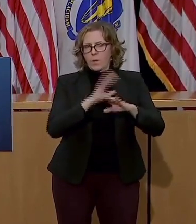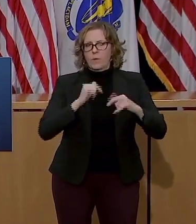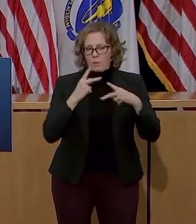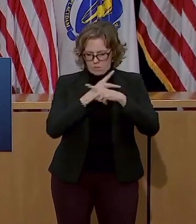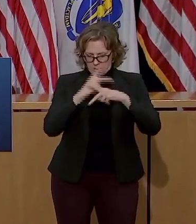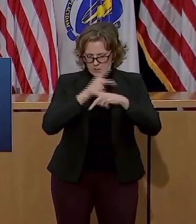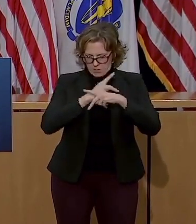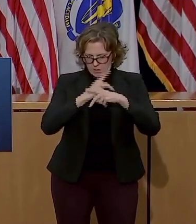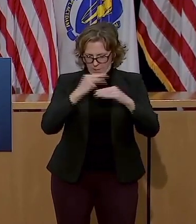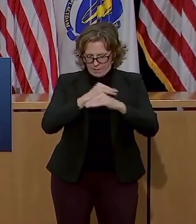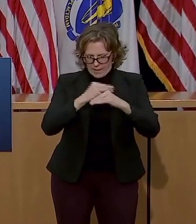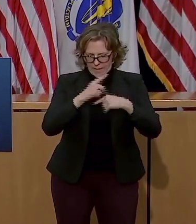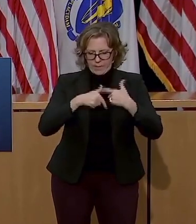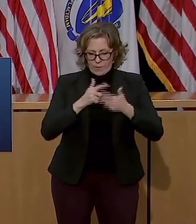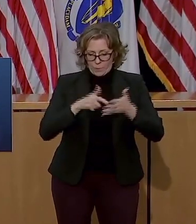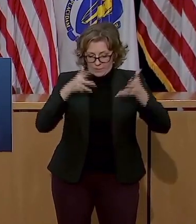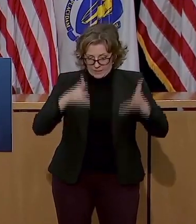So